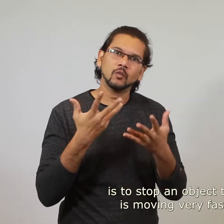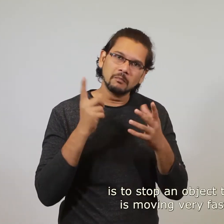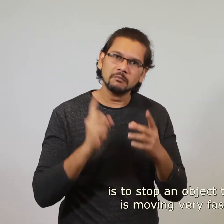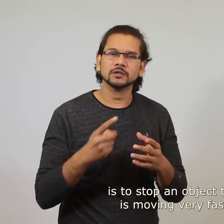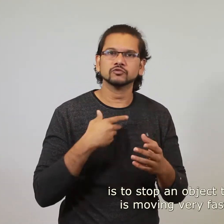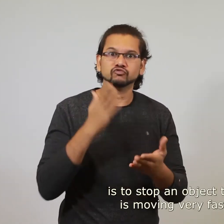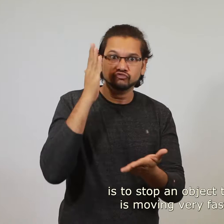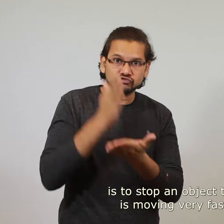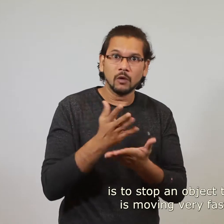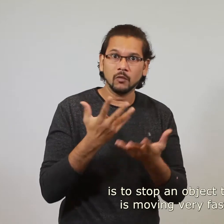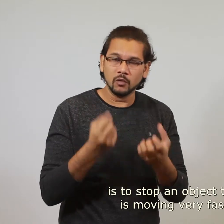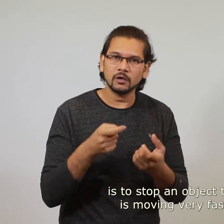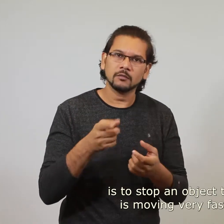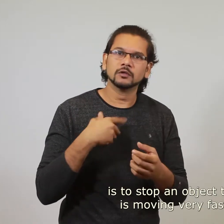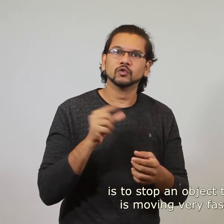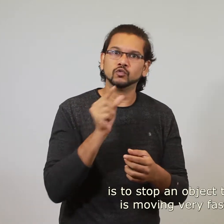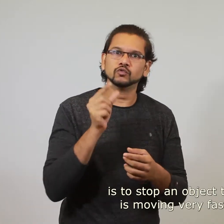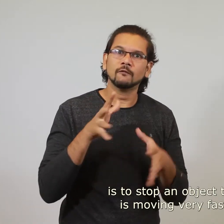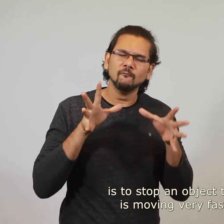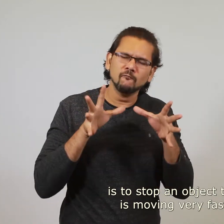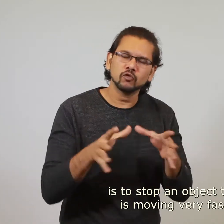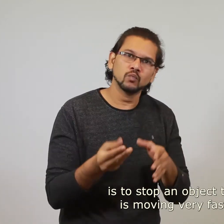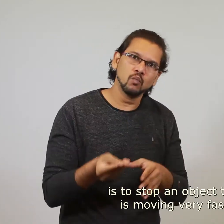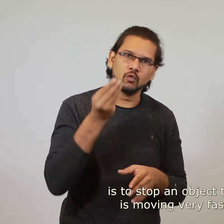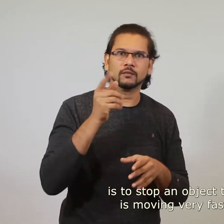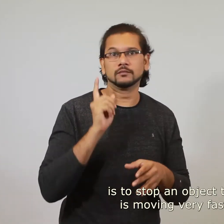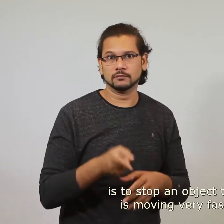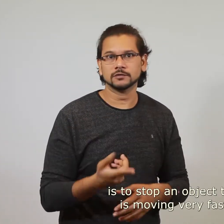is to stop an object that is moving very fast.